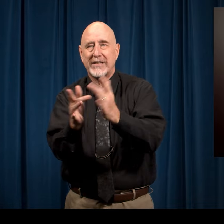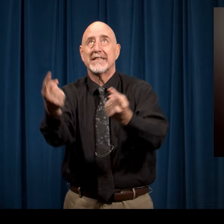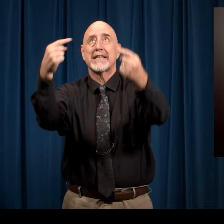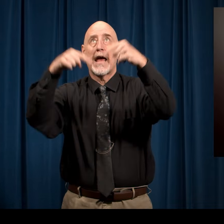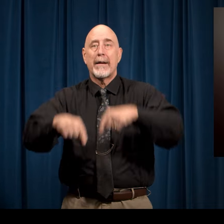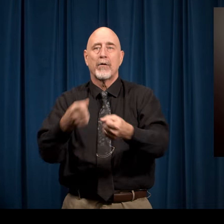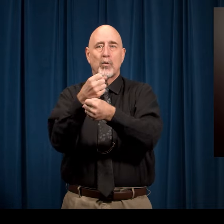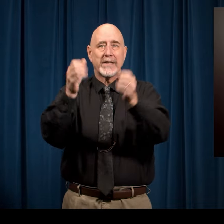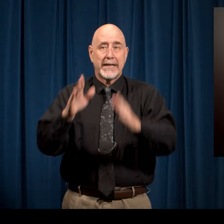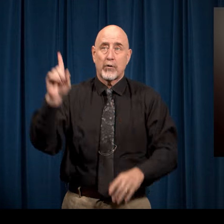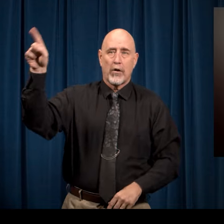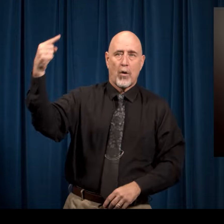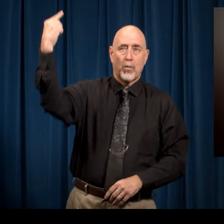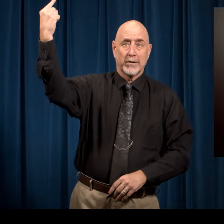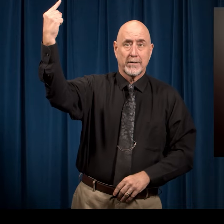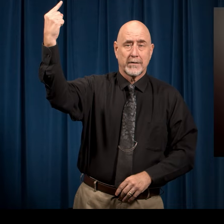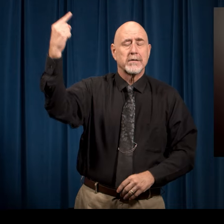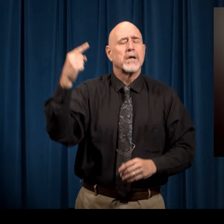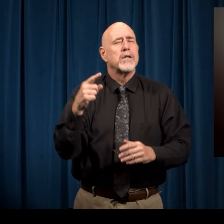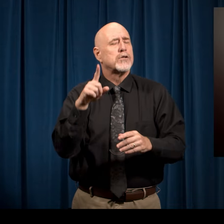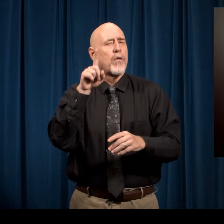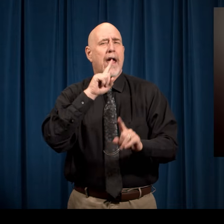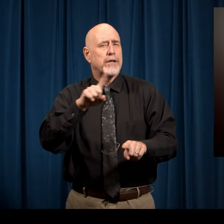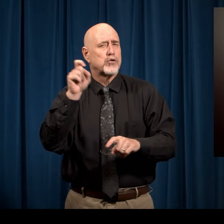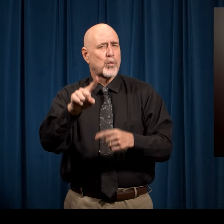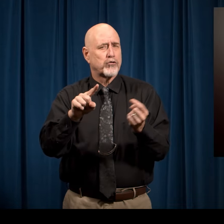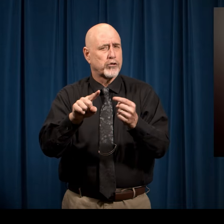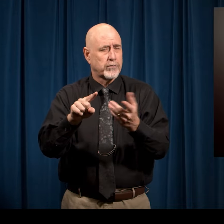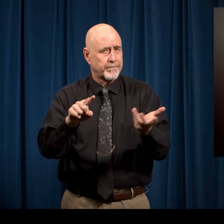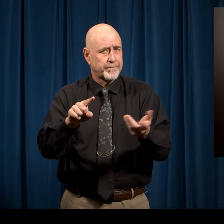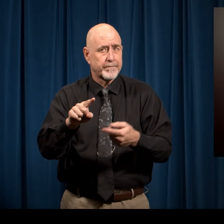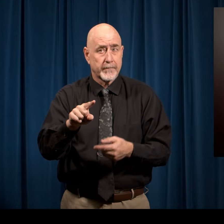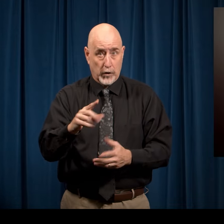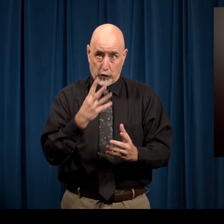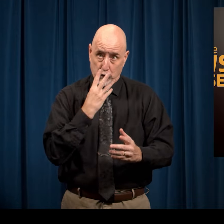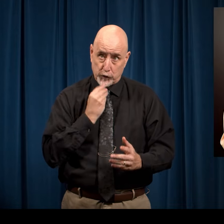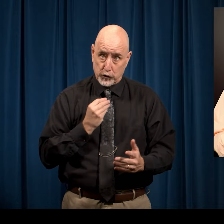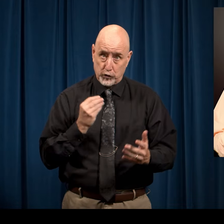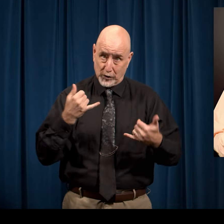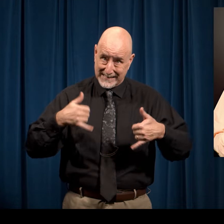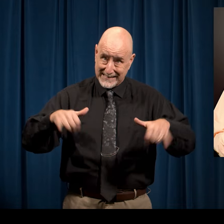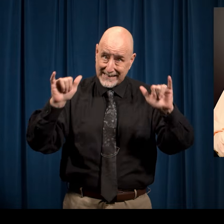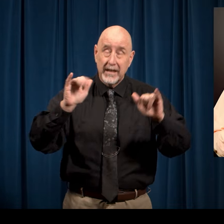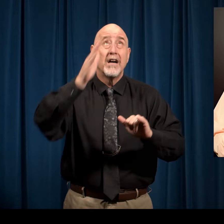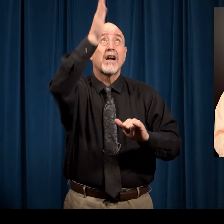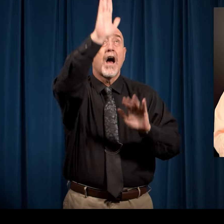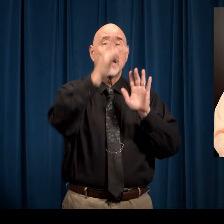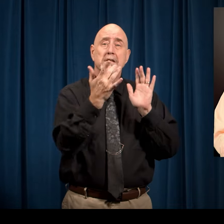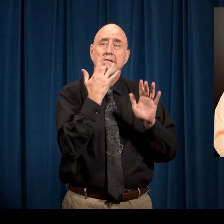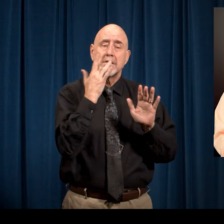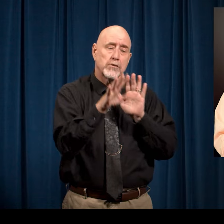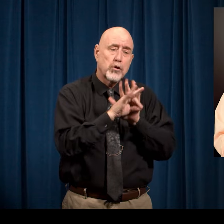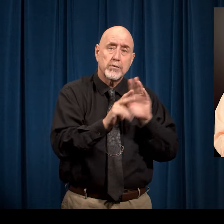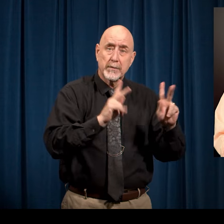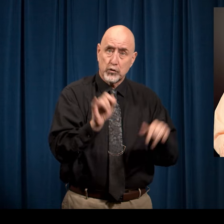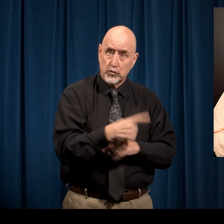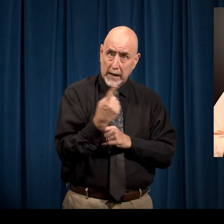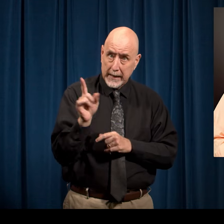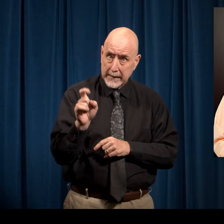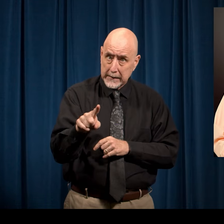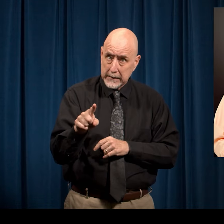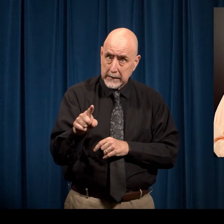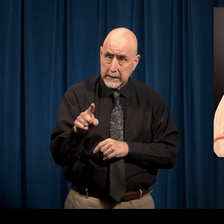Redeemer came. Now, the question that we want to answer is this: are the Jews still God's chosen